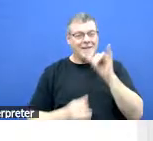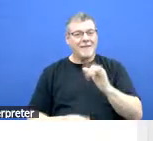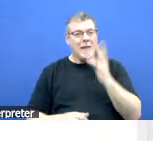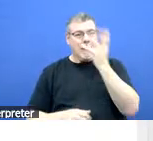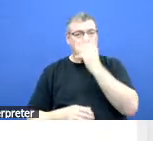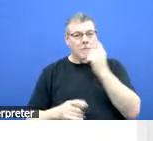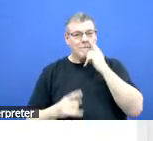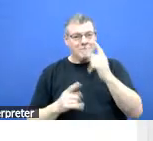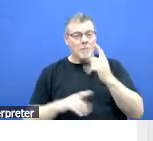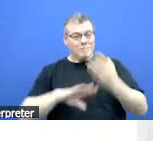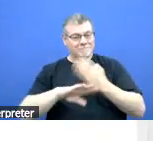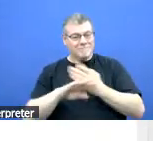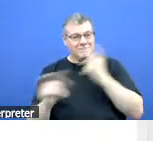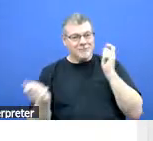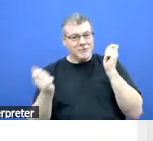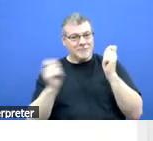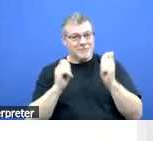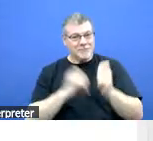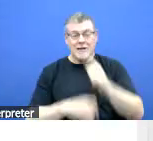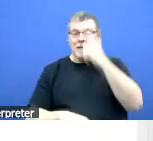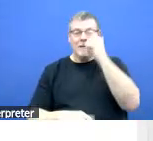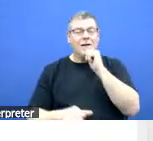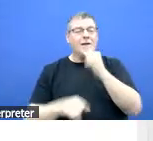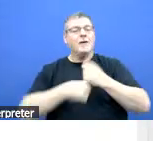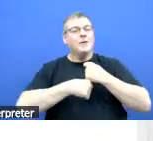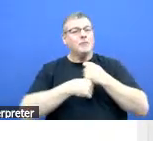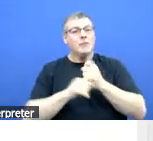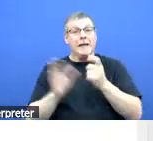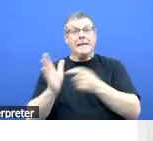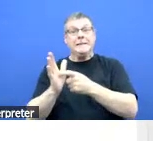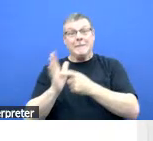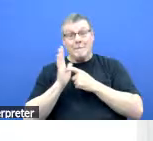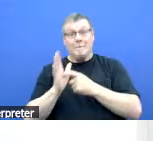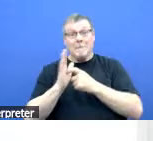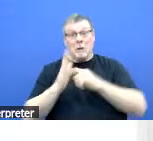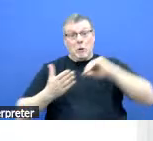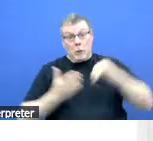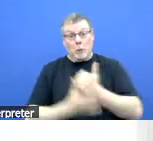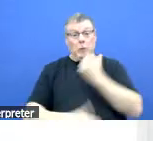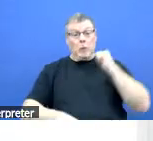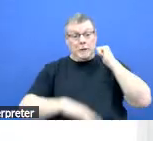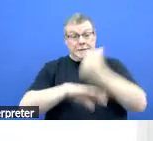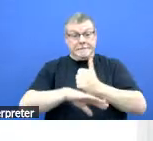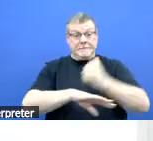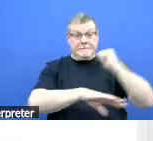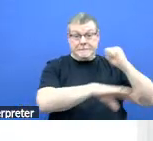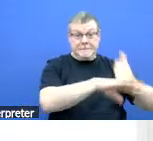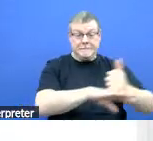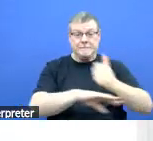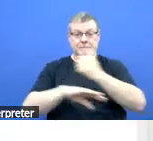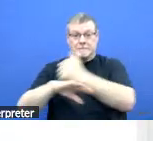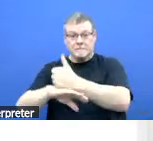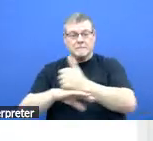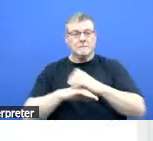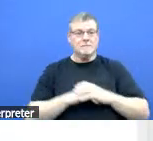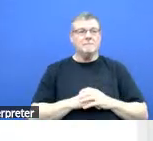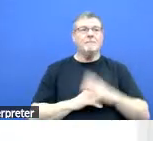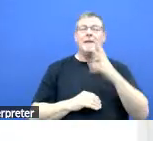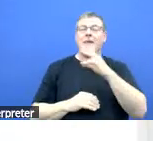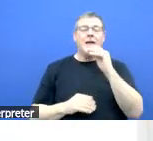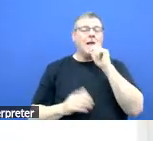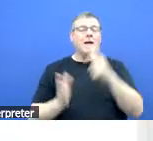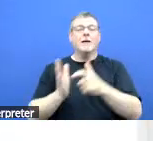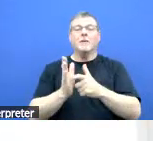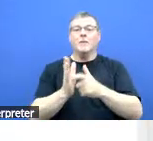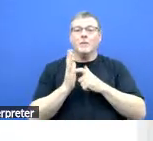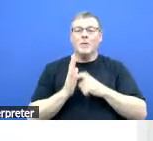of redevelopment. It is because it does not create demands on infrastructure, or new demands, I should say, on infrastructure, nor